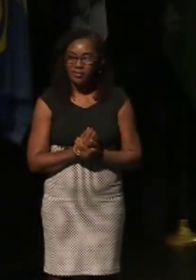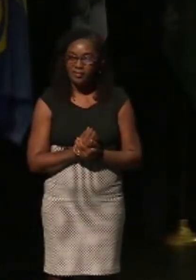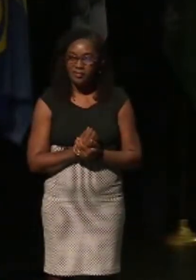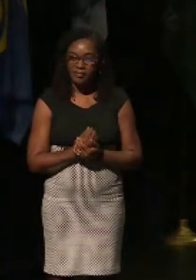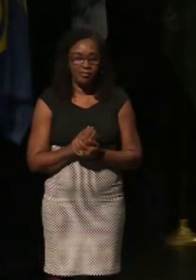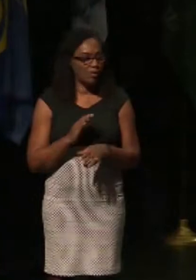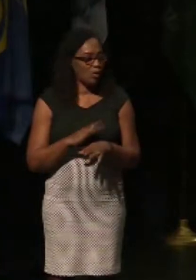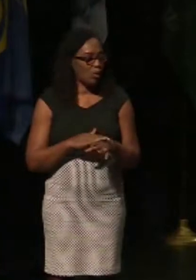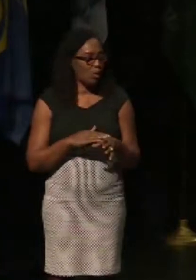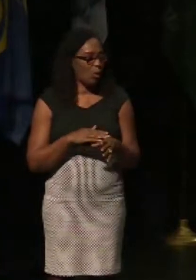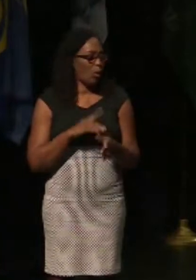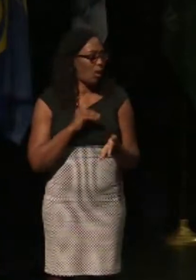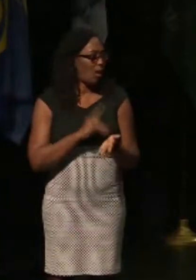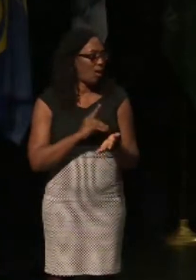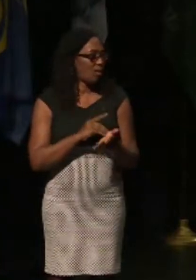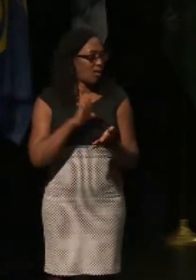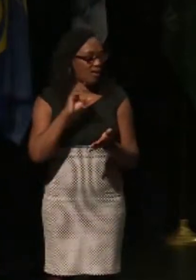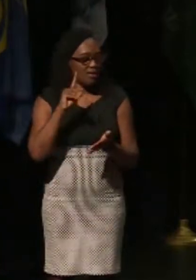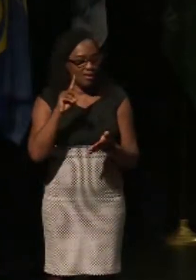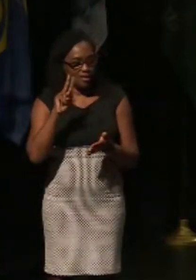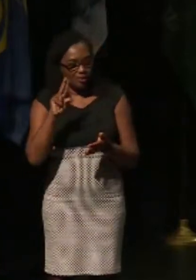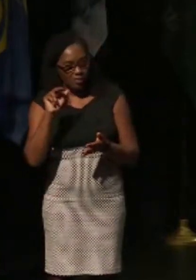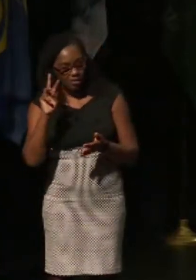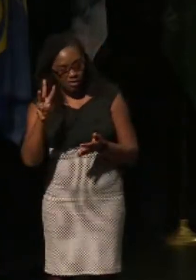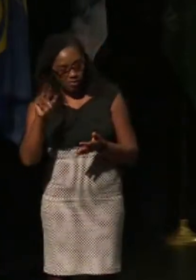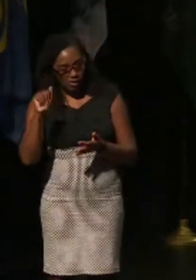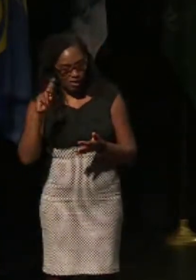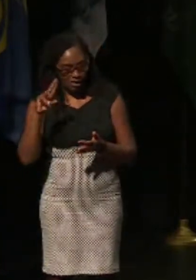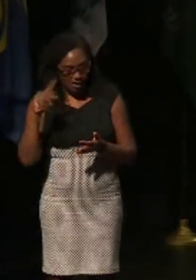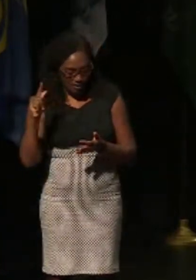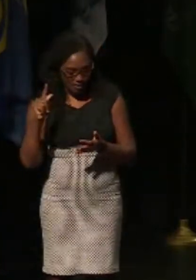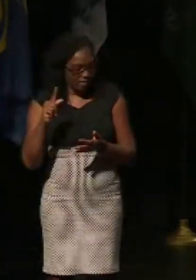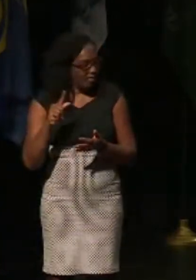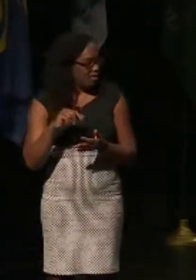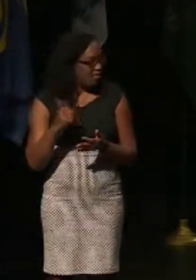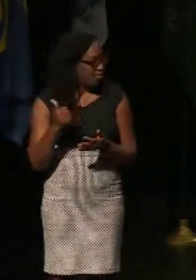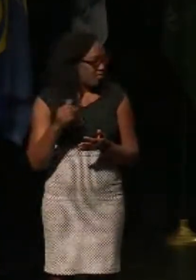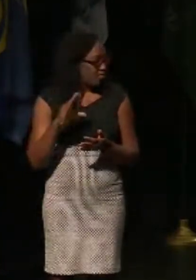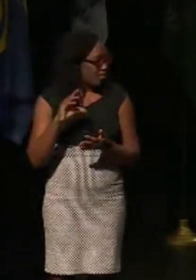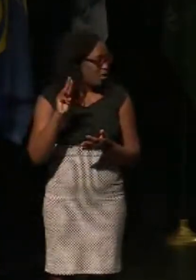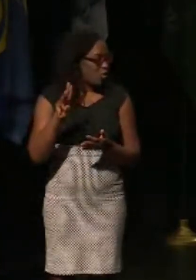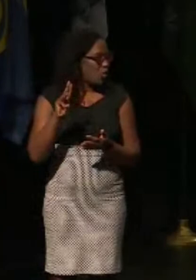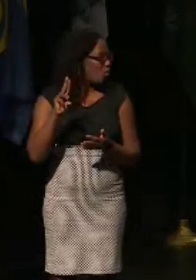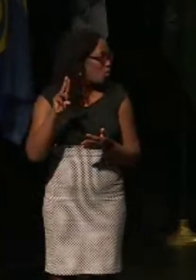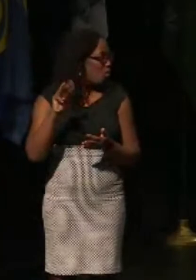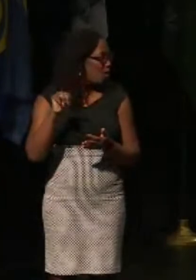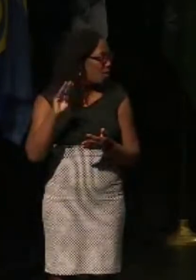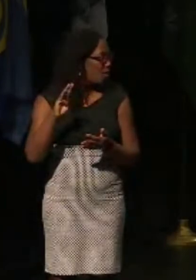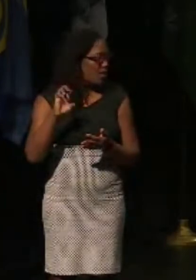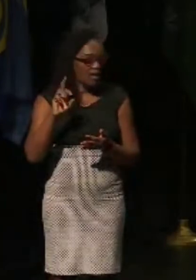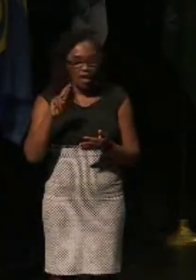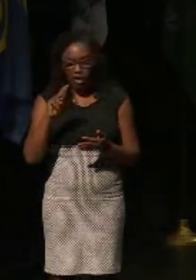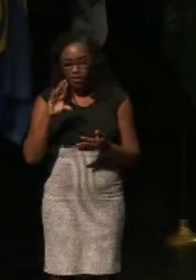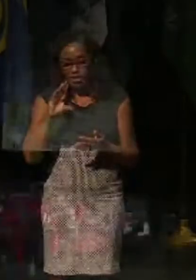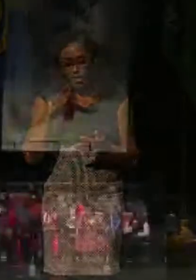Dr. Edward Cumberbatch to deliver the citation for Mrs. Annette Nicholson Alfred.